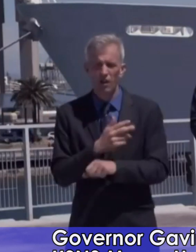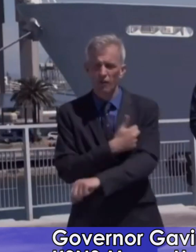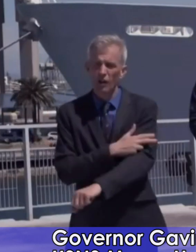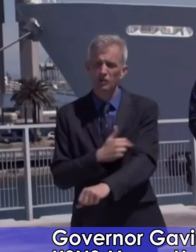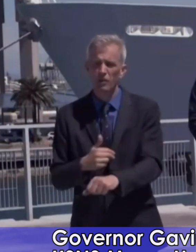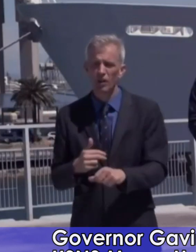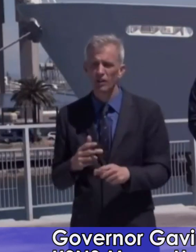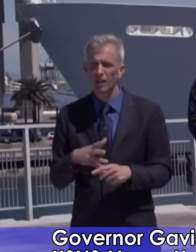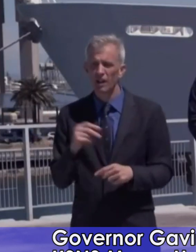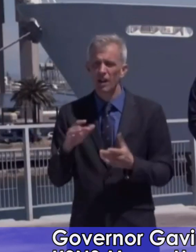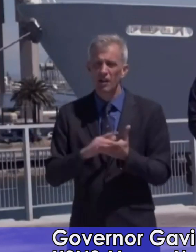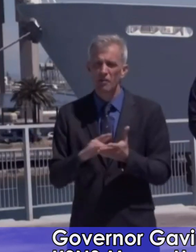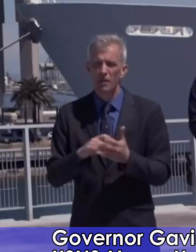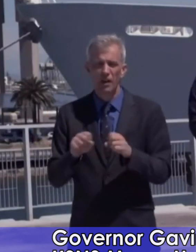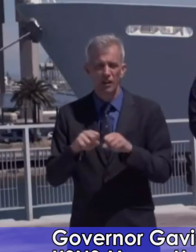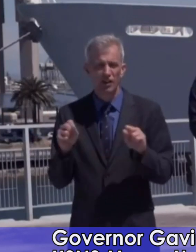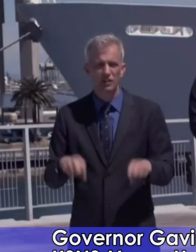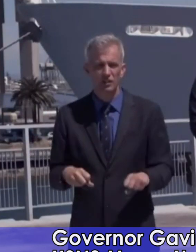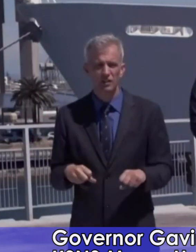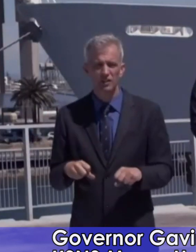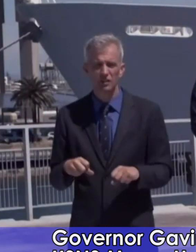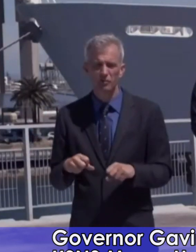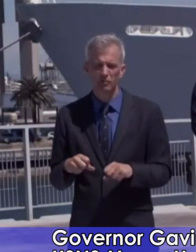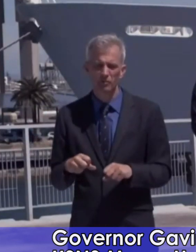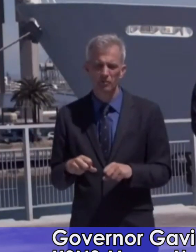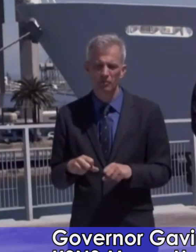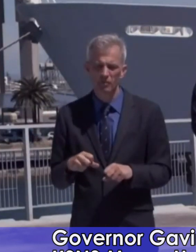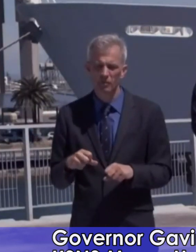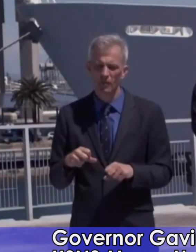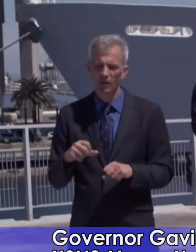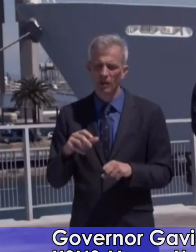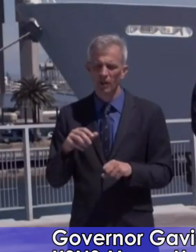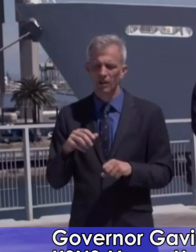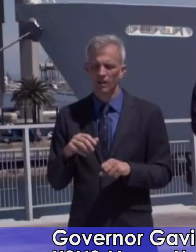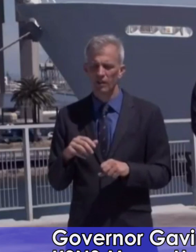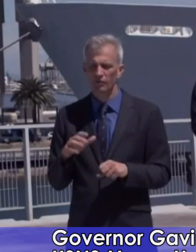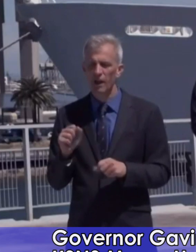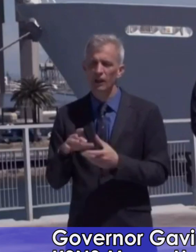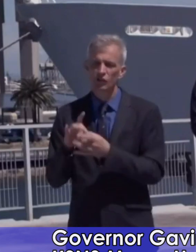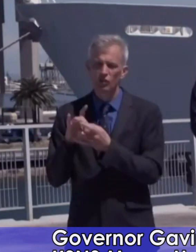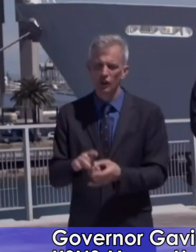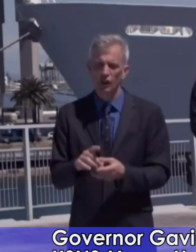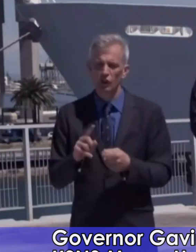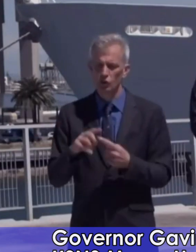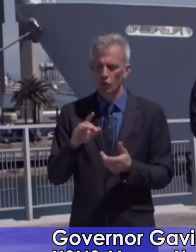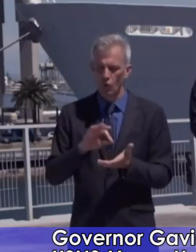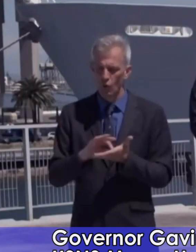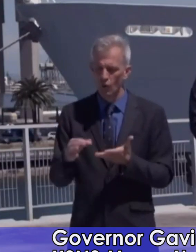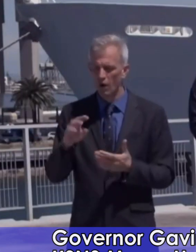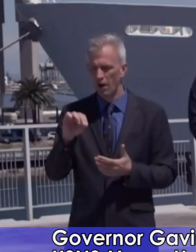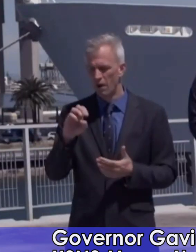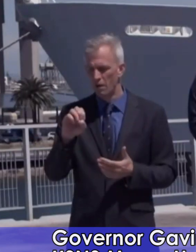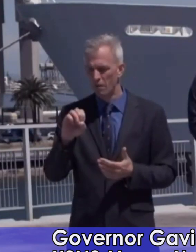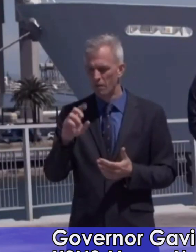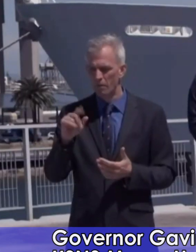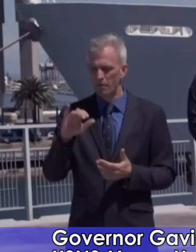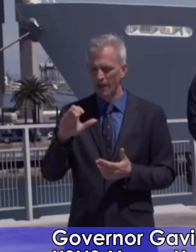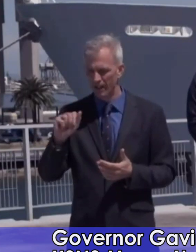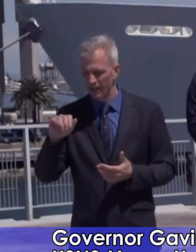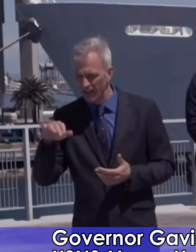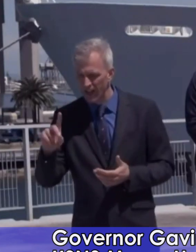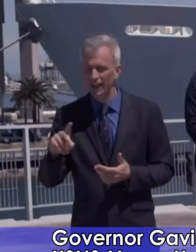support, and the medical system broadly defined as it relates to our Medicaid system, our Medi-Cal system in the state of